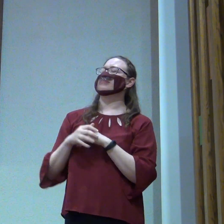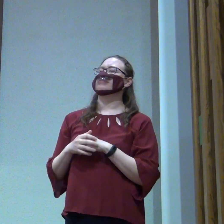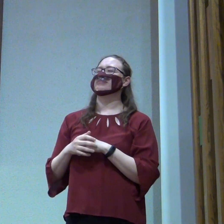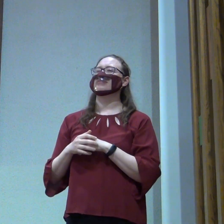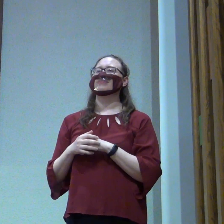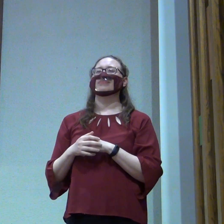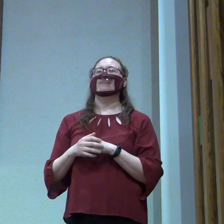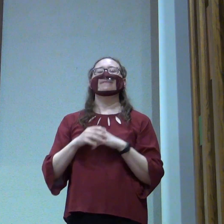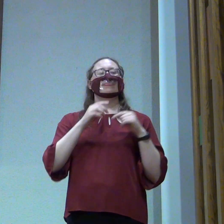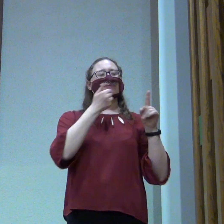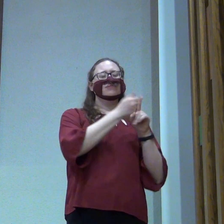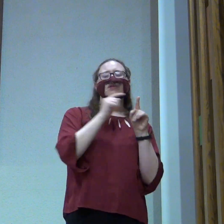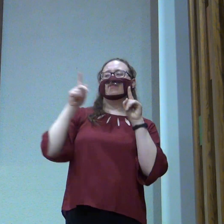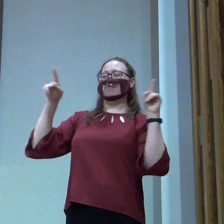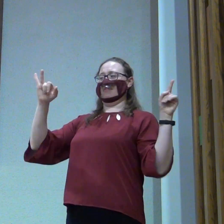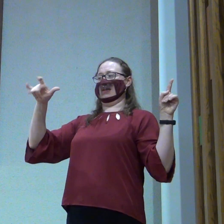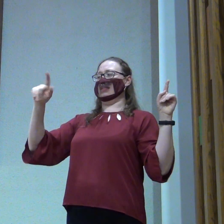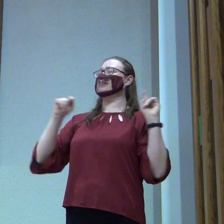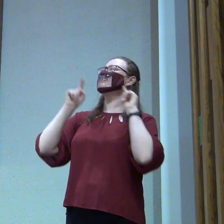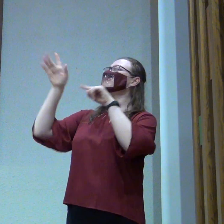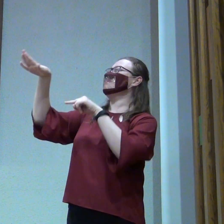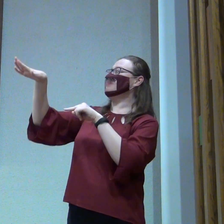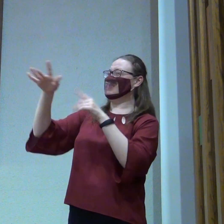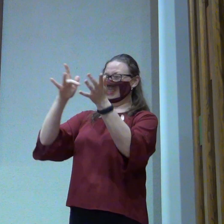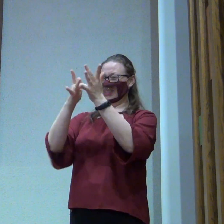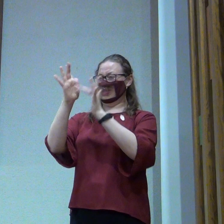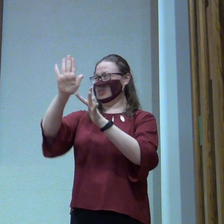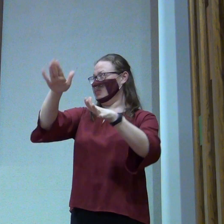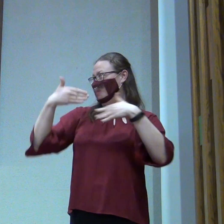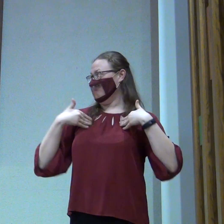Going to Pilate, he asked for Jesus' body.